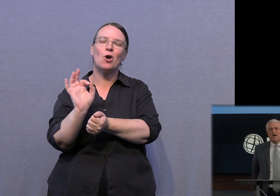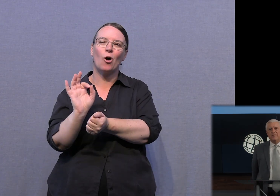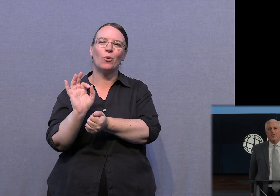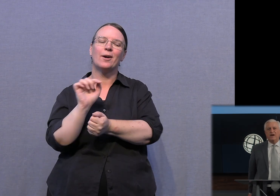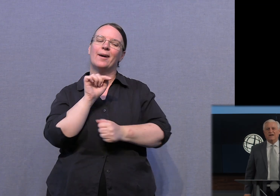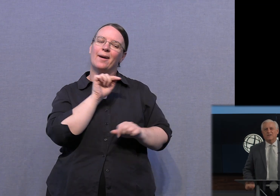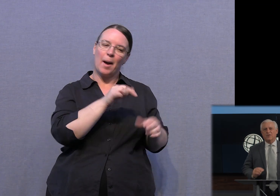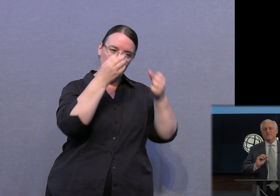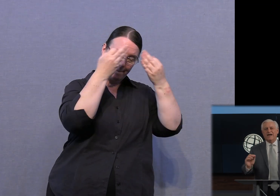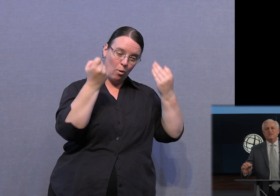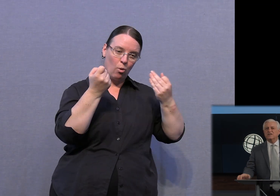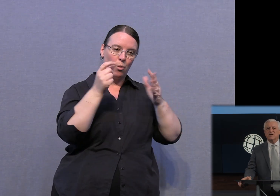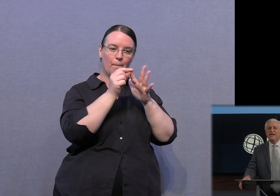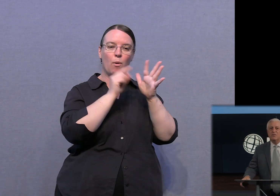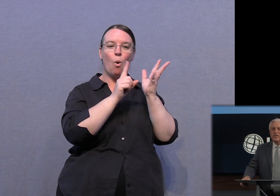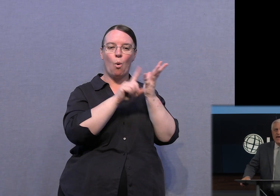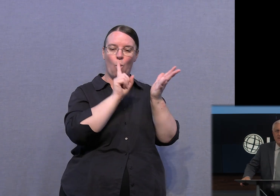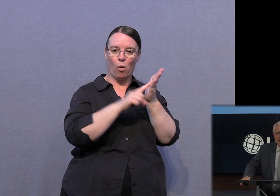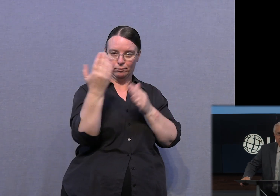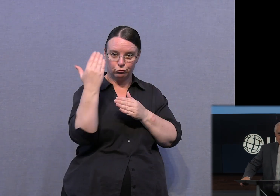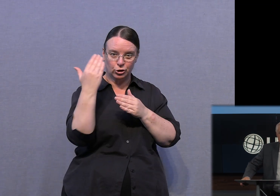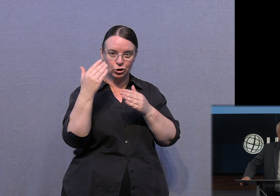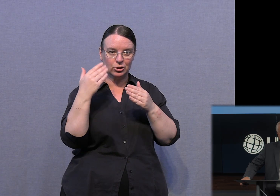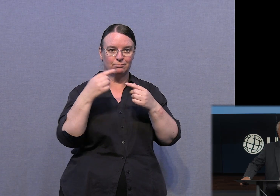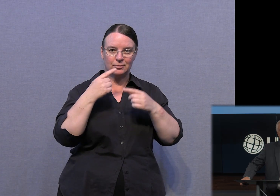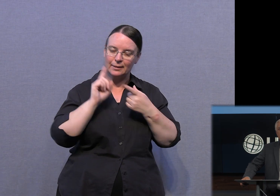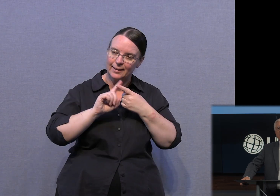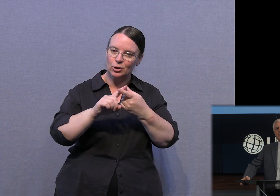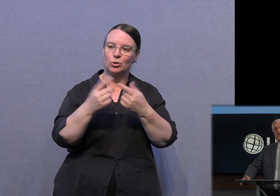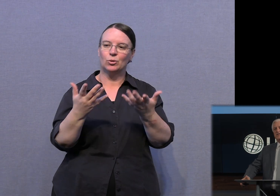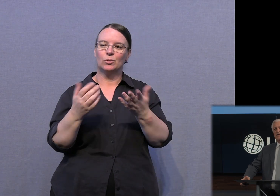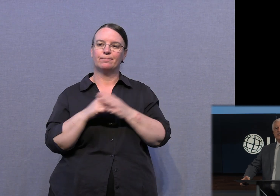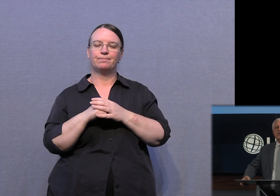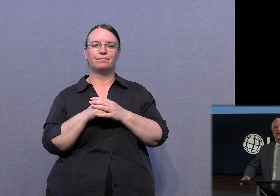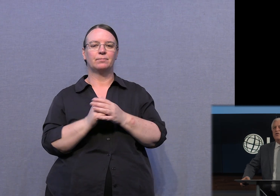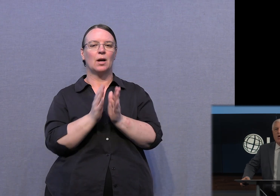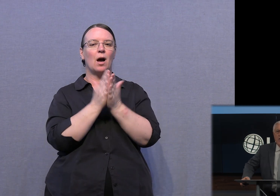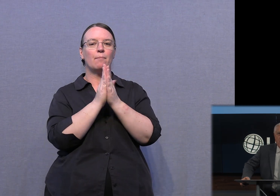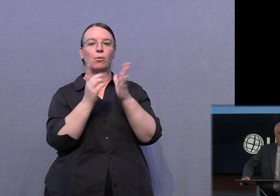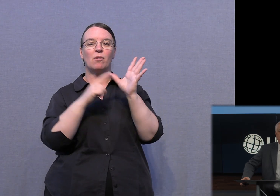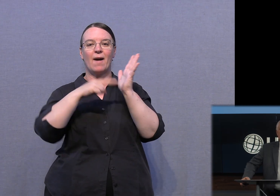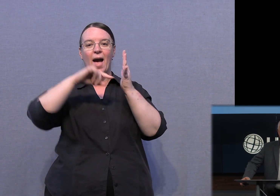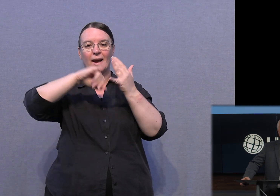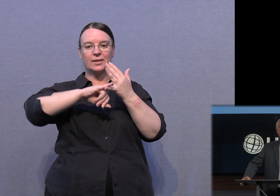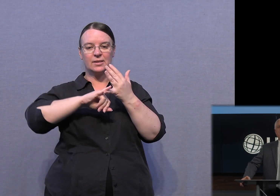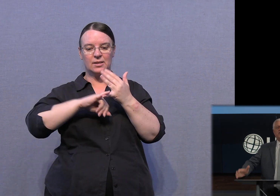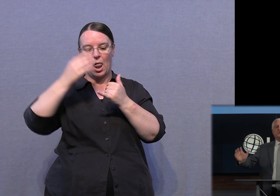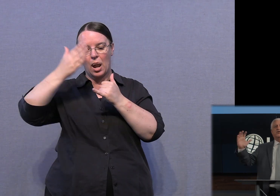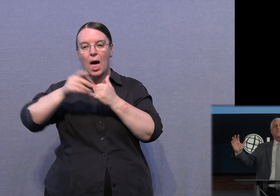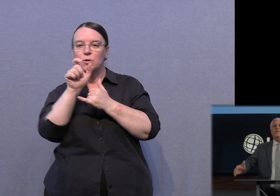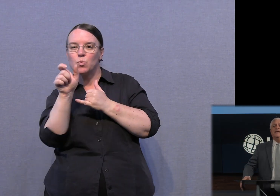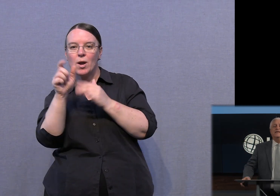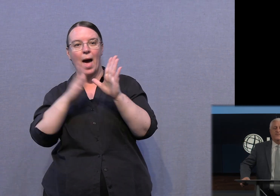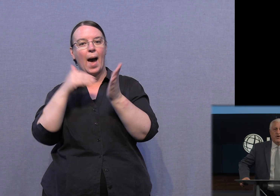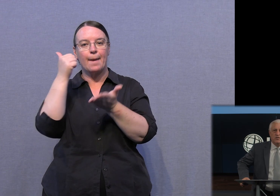And as some have pointed out, the book of Acts doesn't end with an amen, because the implication is it's still going on. The